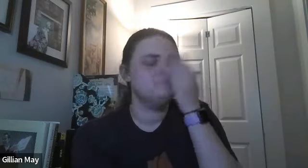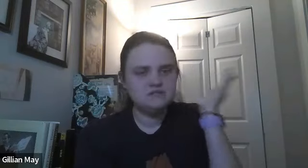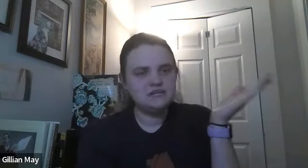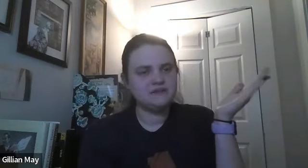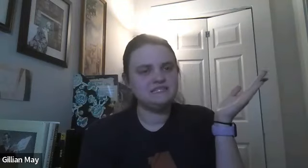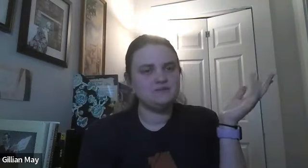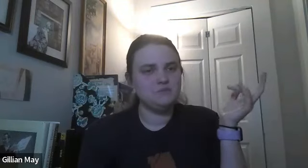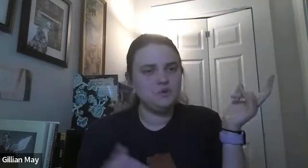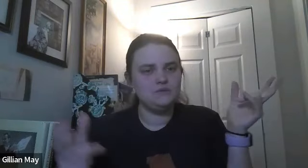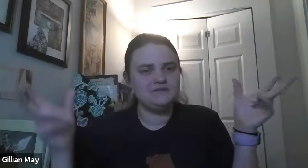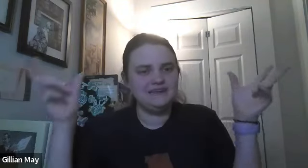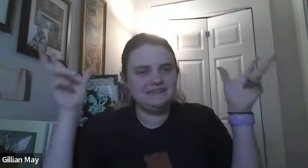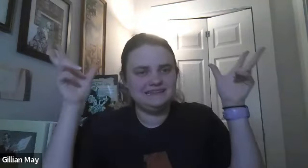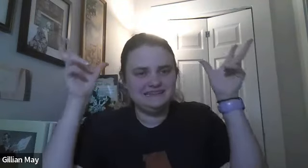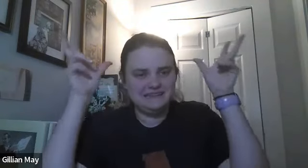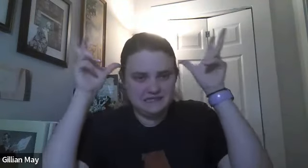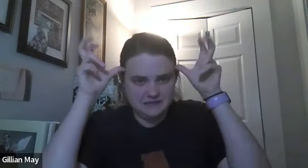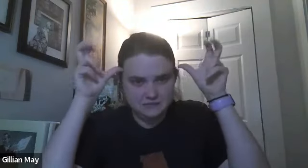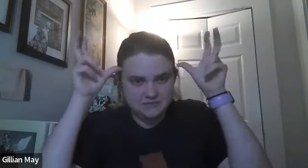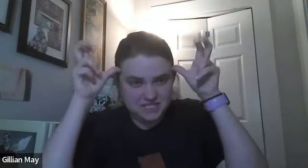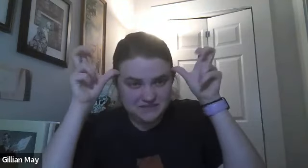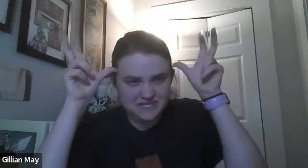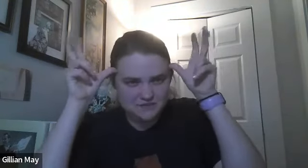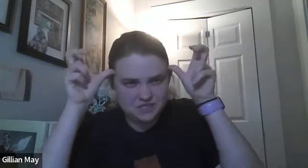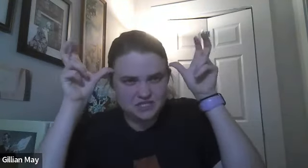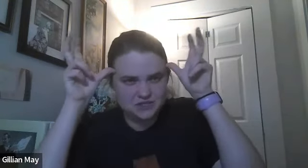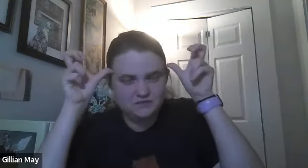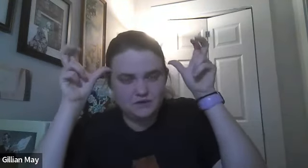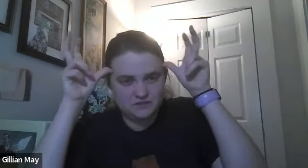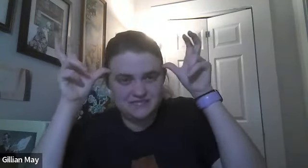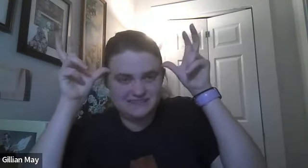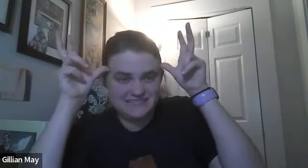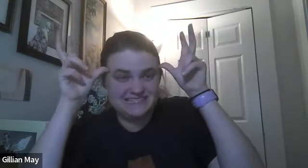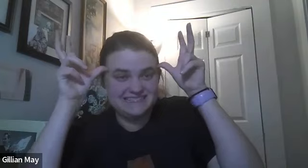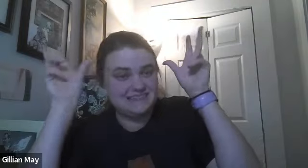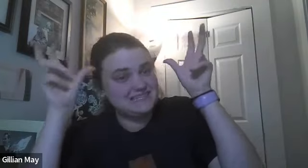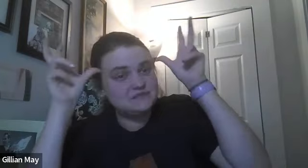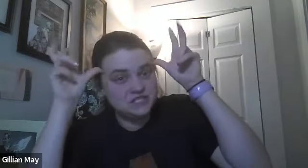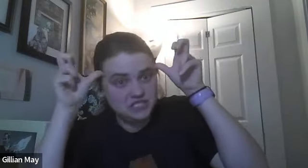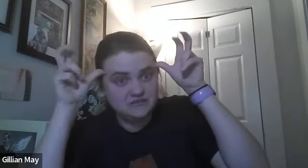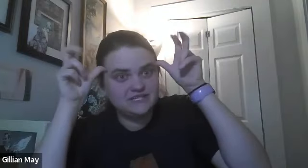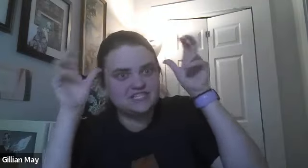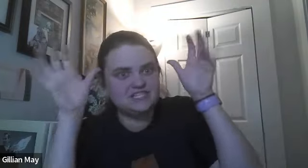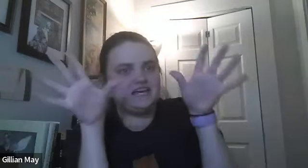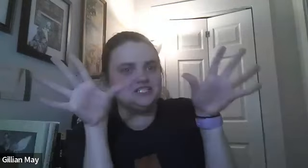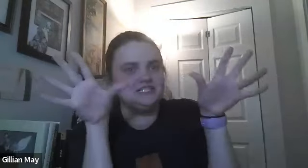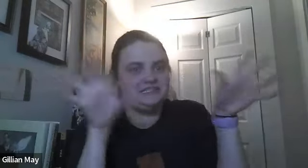most of the time I see it with more with like the mischievous, which I showed for also was like, this is mischievous /